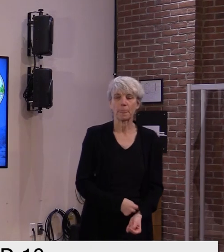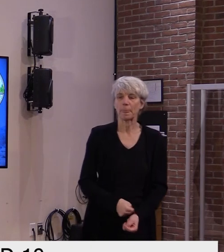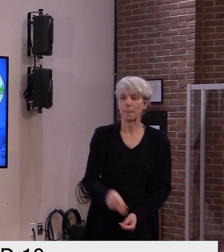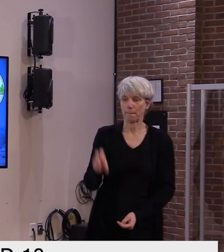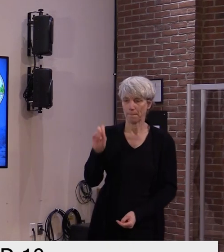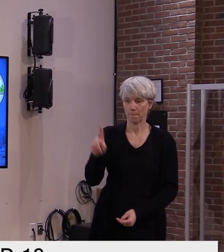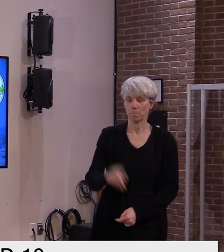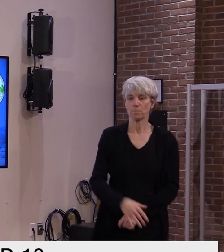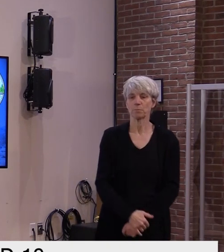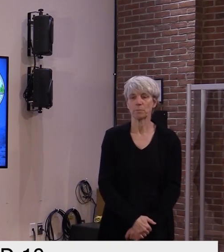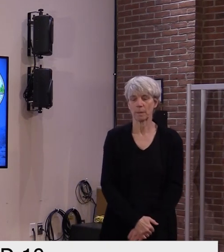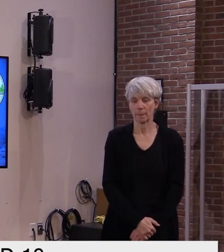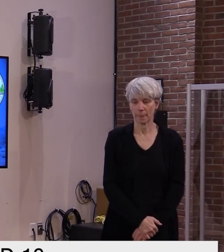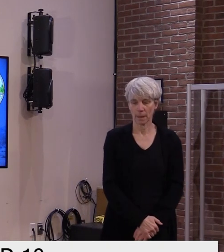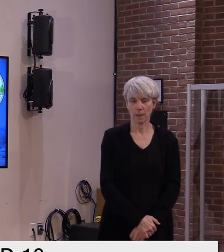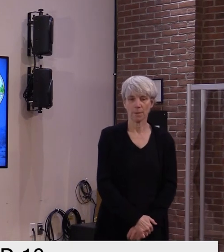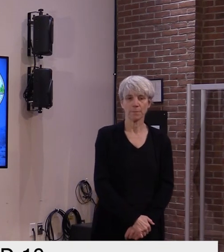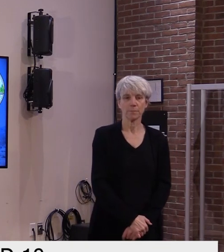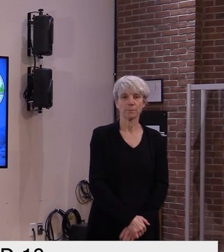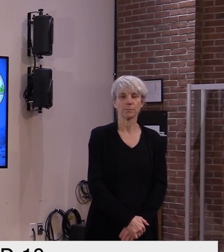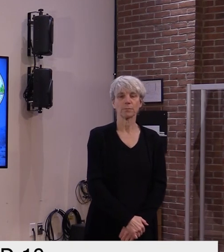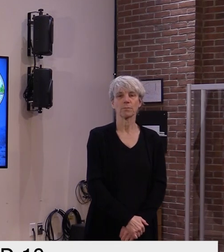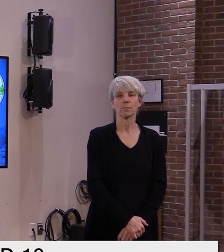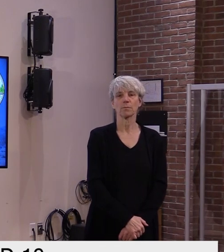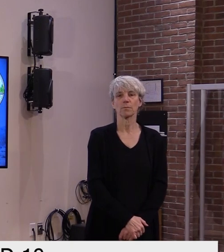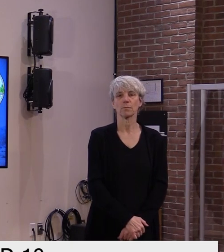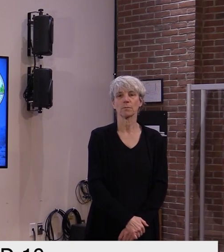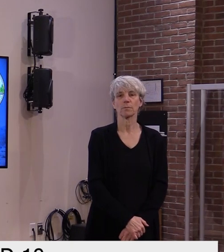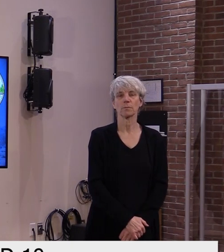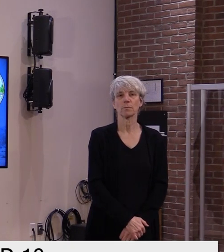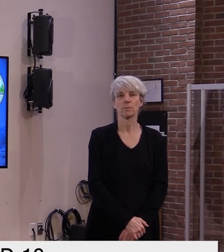Does it change to not holding back